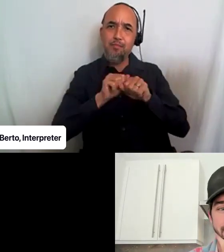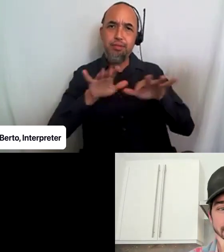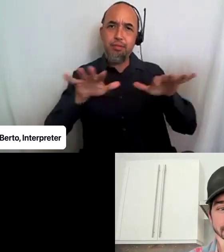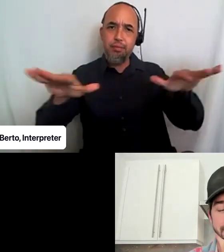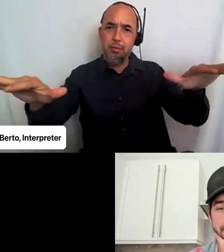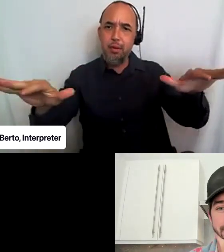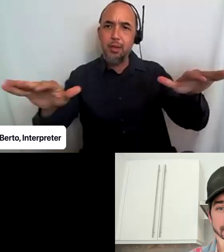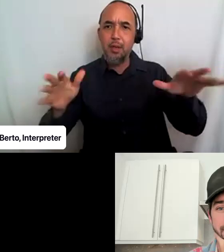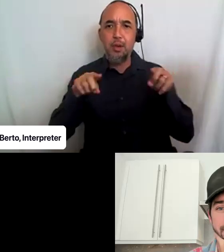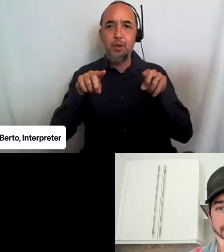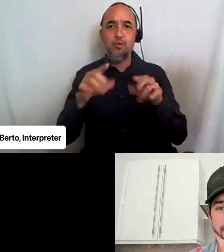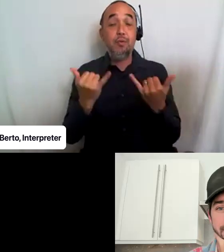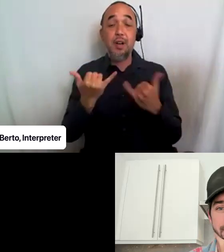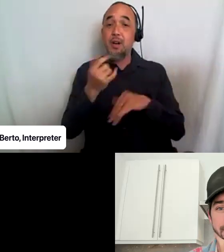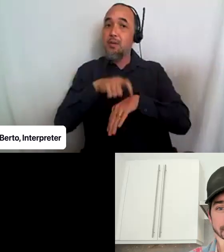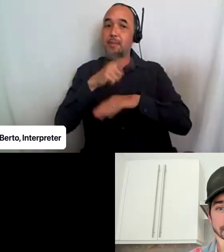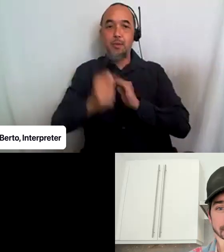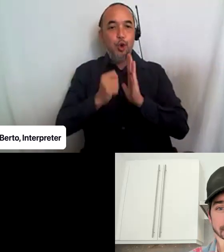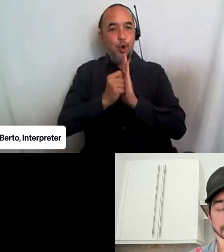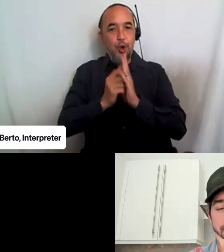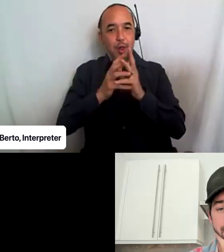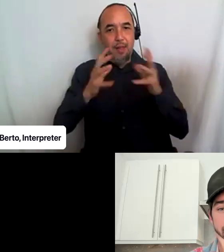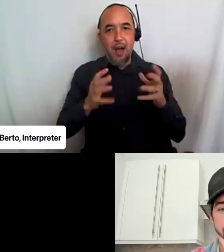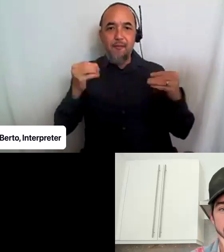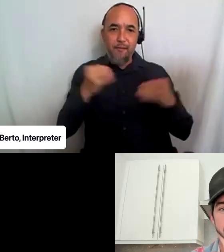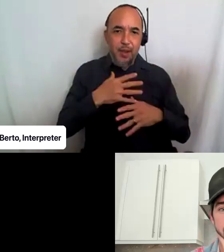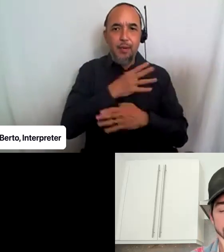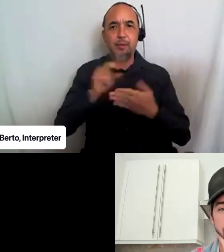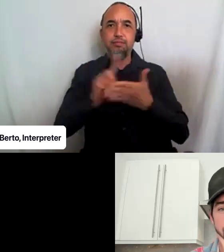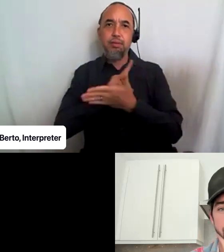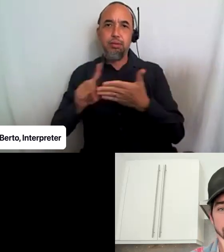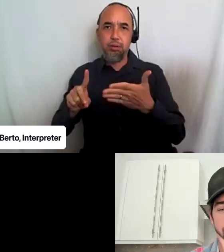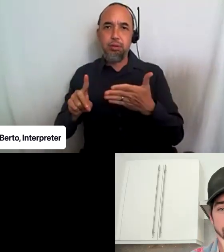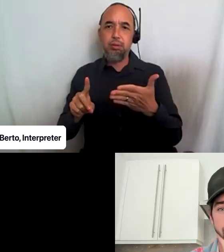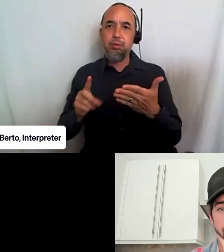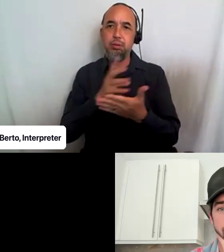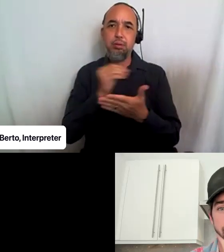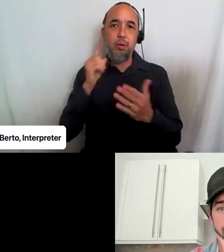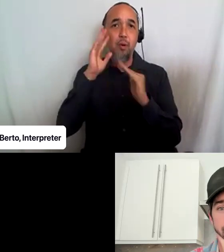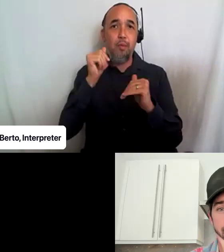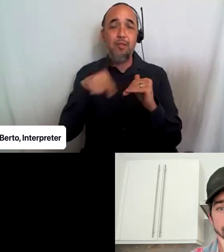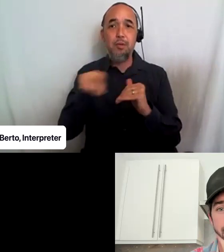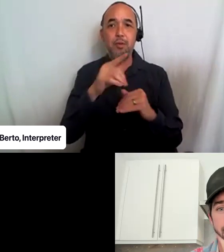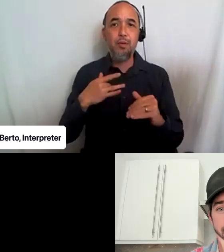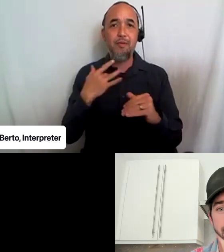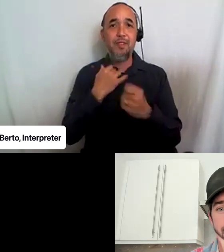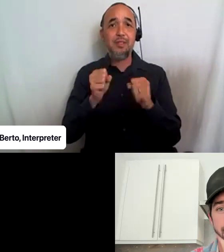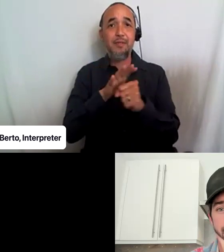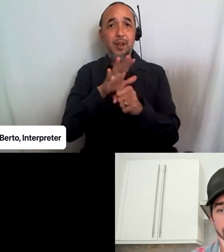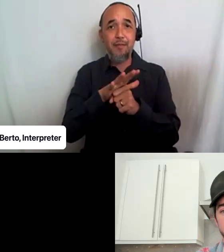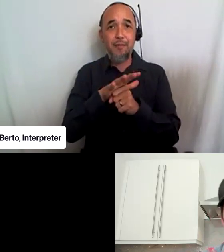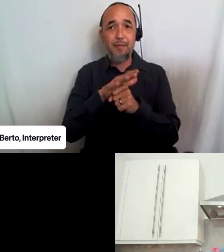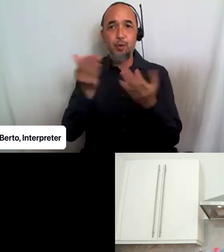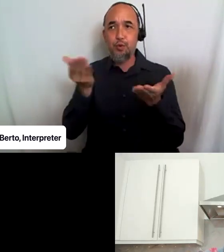where there's a lot of fear and discrimination. And I hope that, you feel safe enough to do that and be of